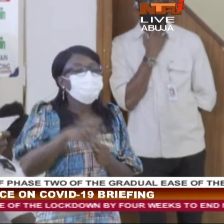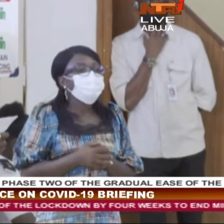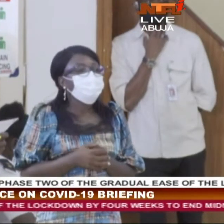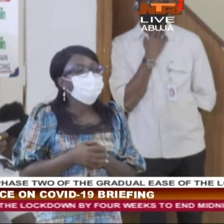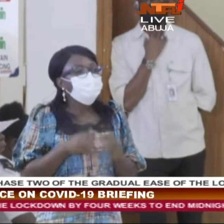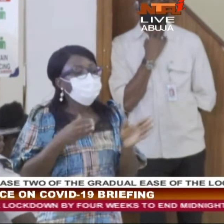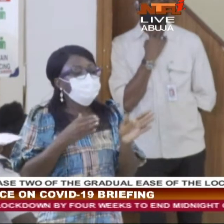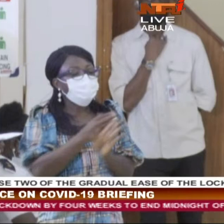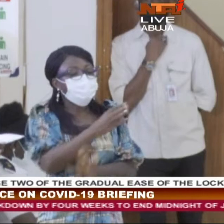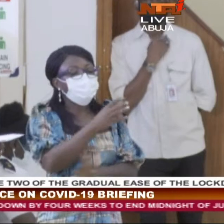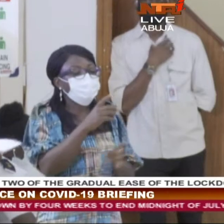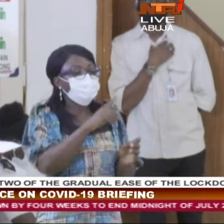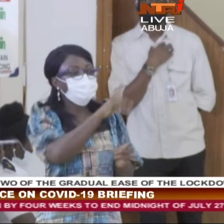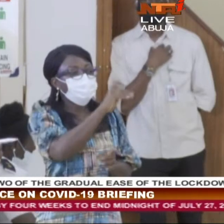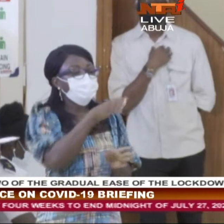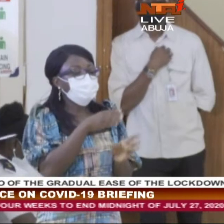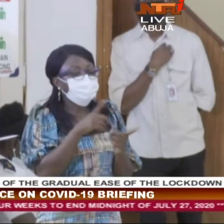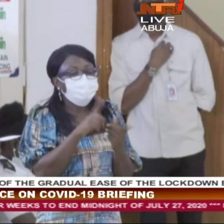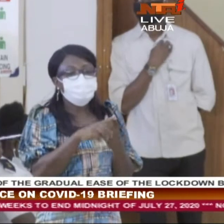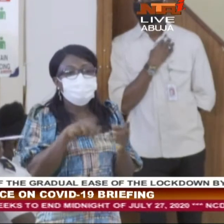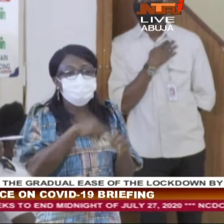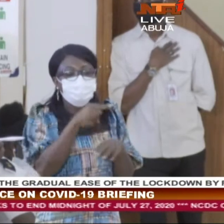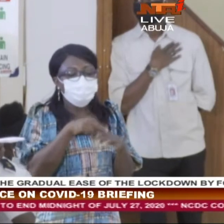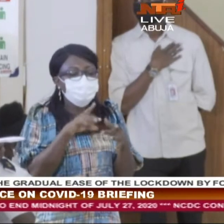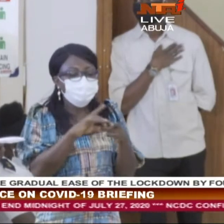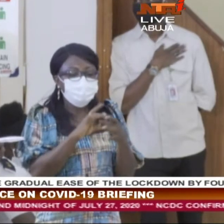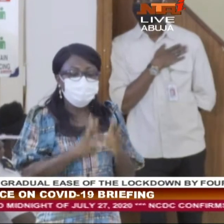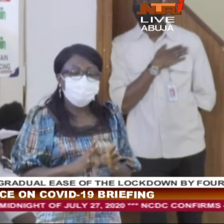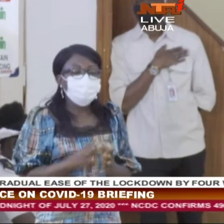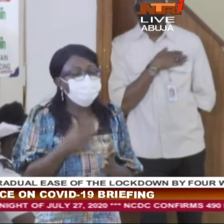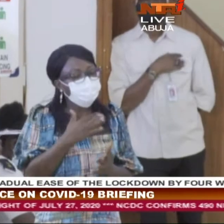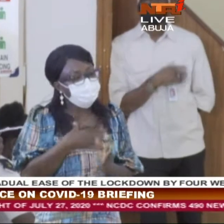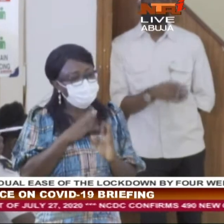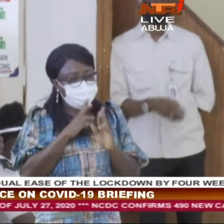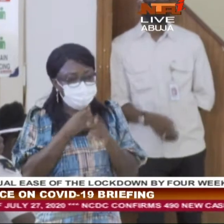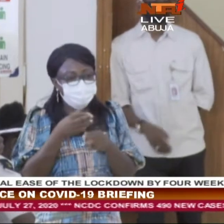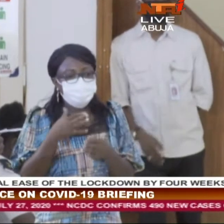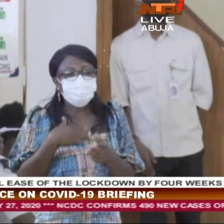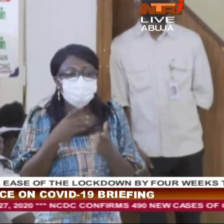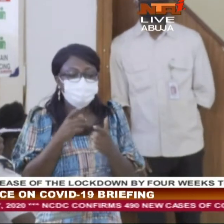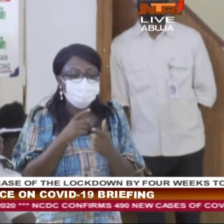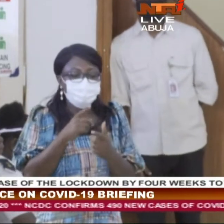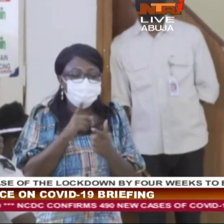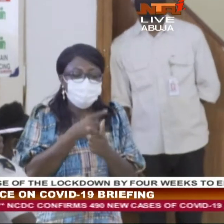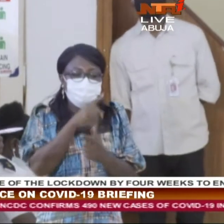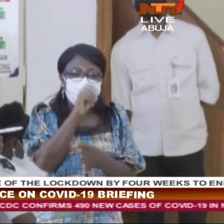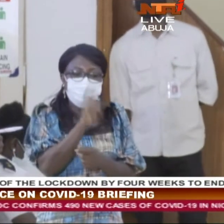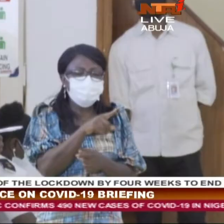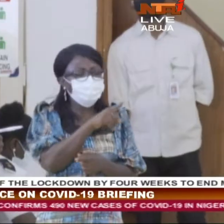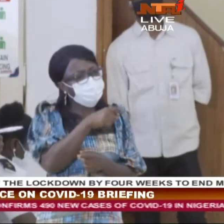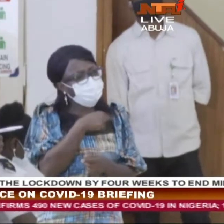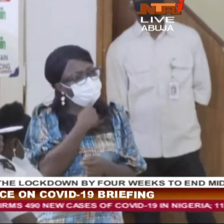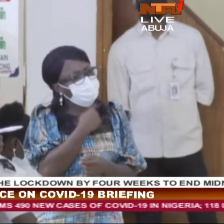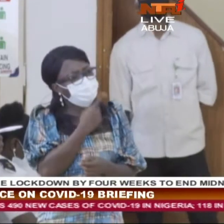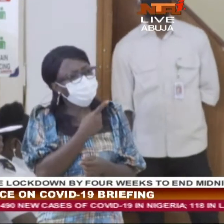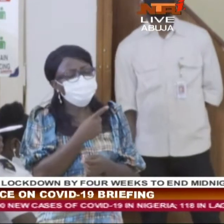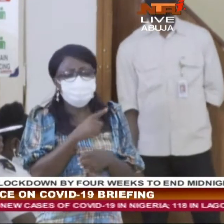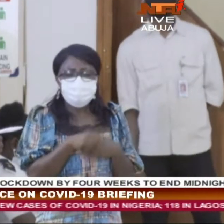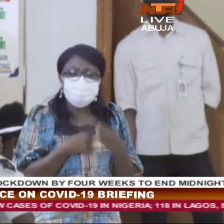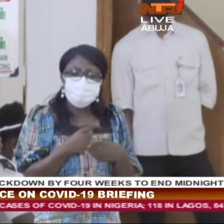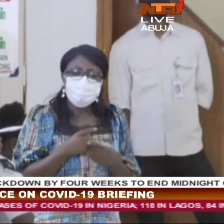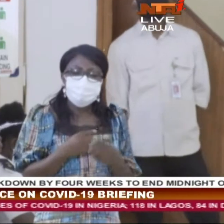coordinator on the to respond to my first question. You talked about